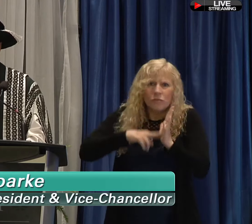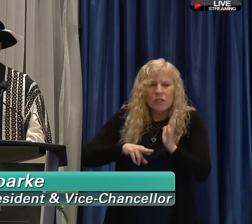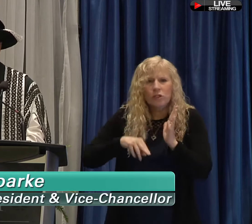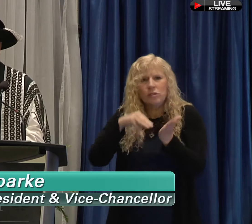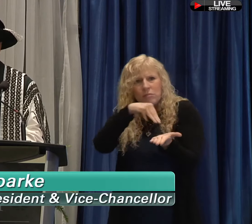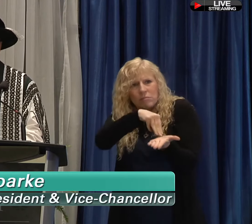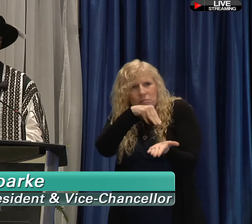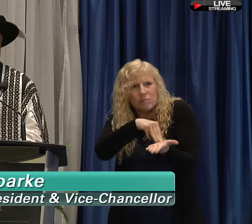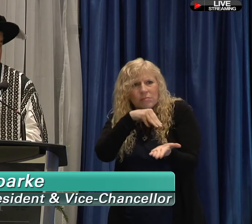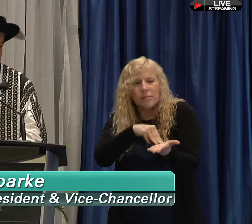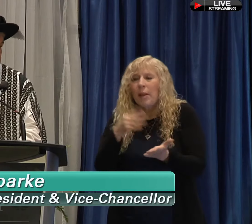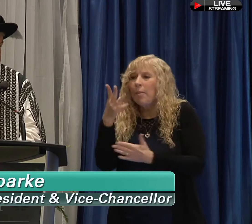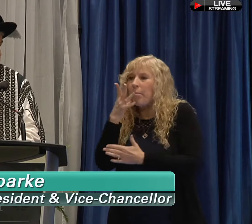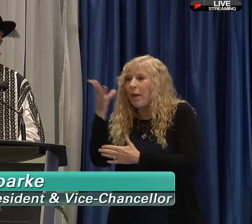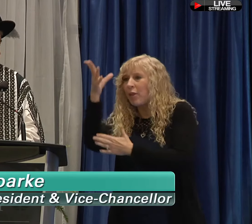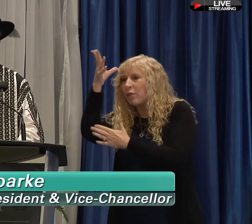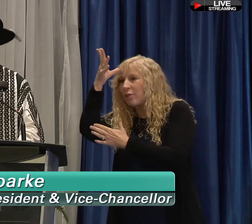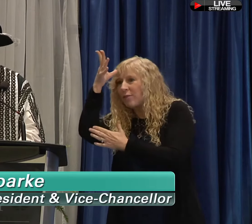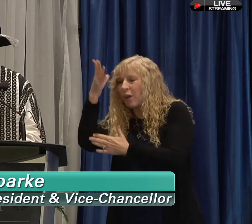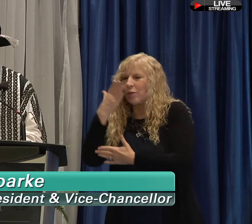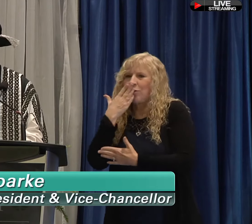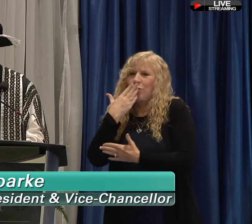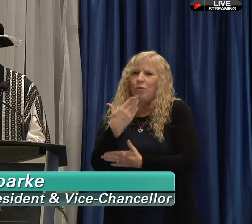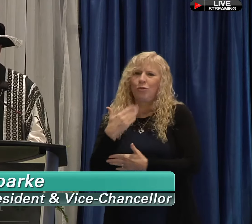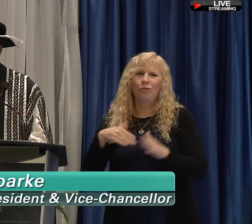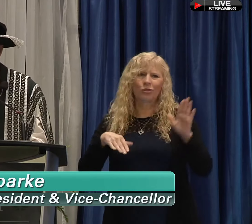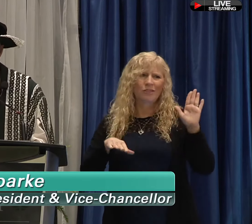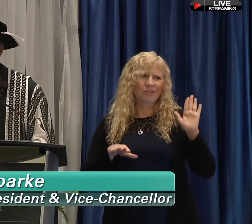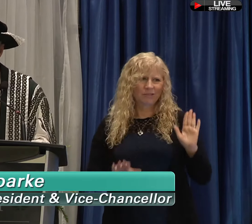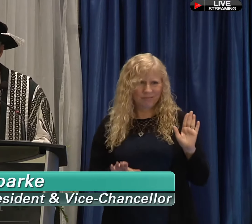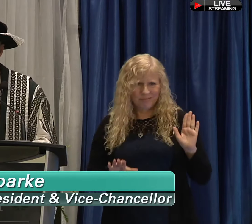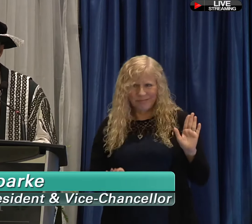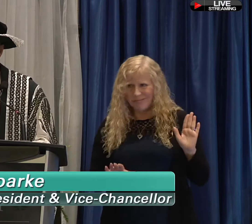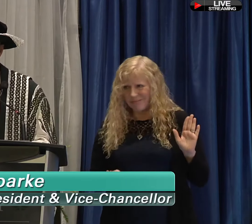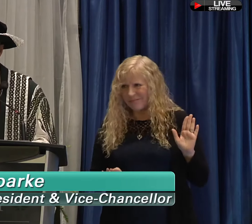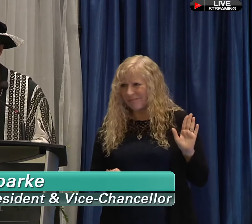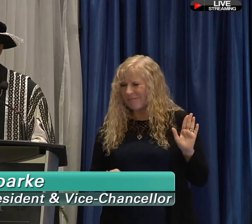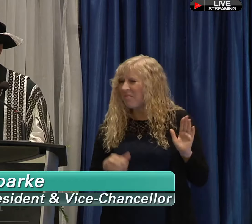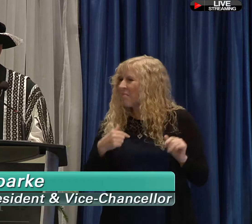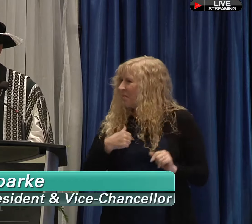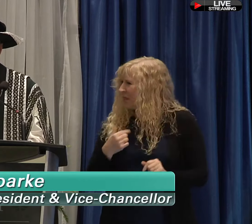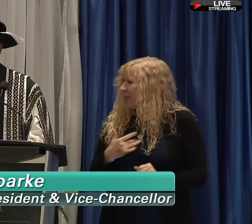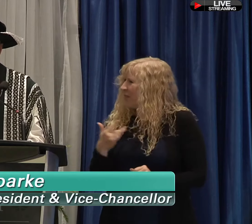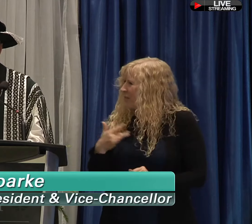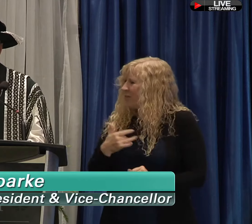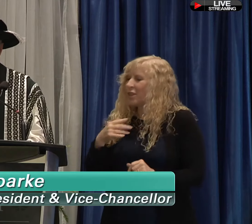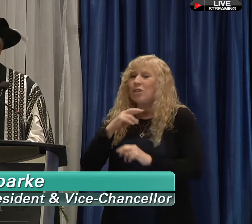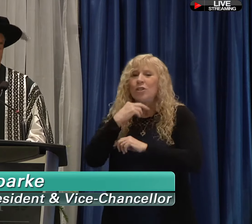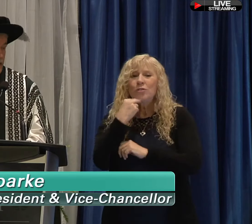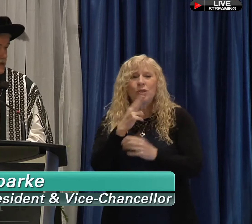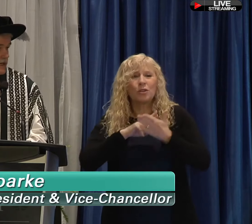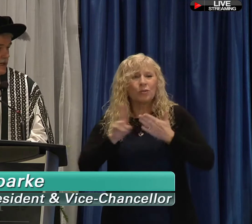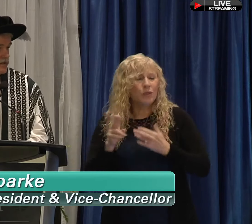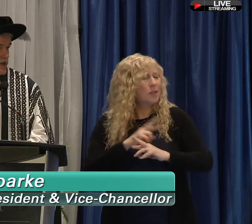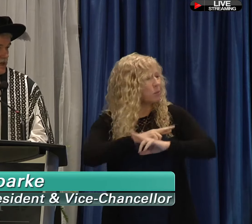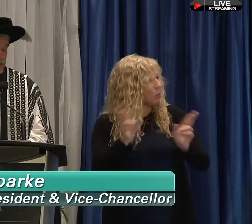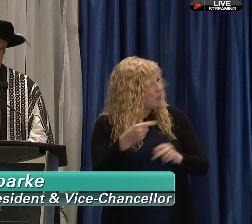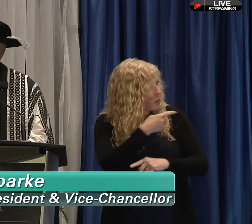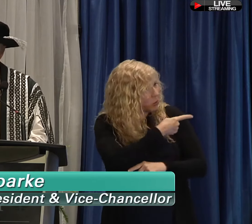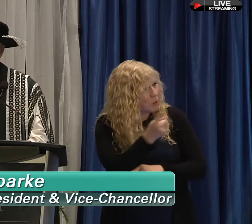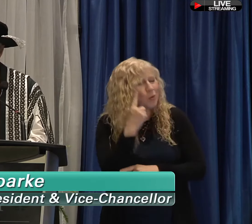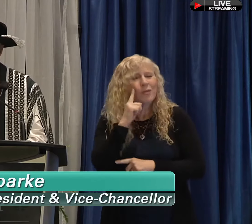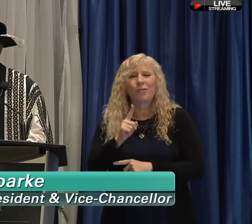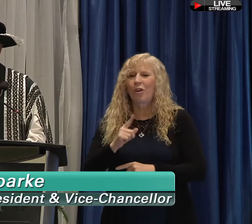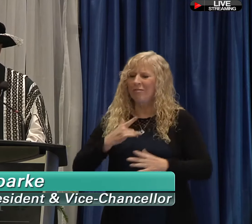medical practitioners, mothers, fathers, and good citizens. I believe that Trent has prepared you well for the exciting and